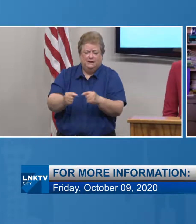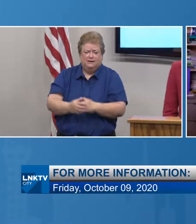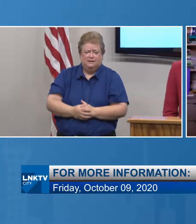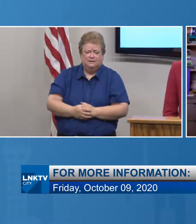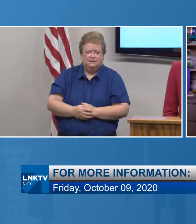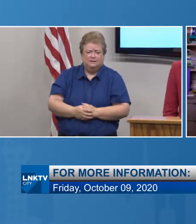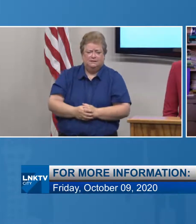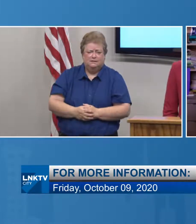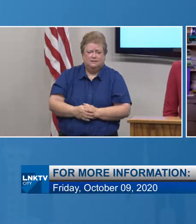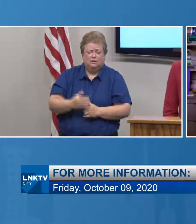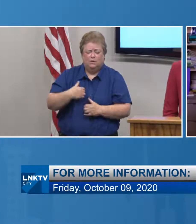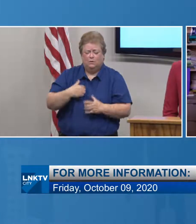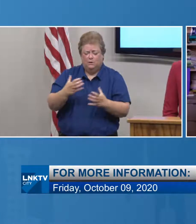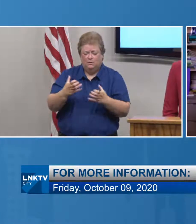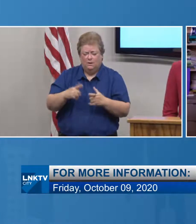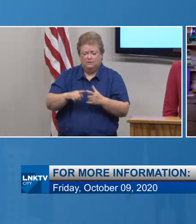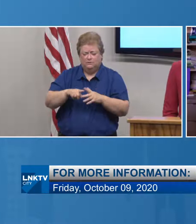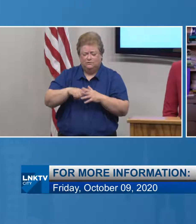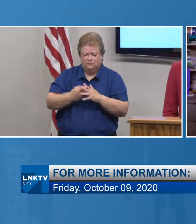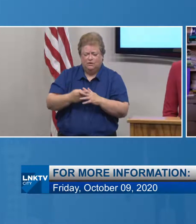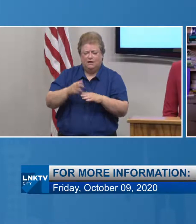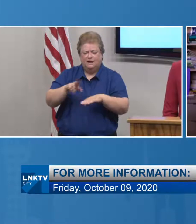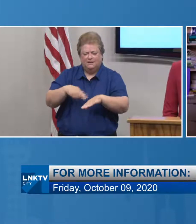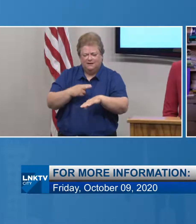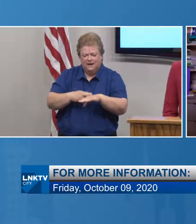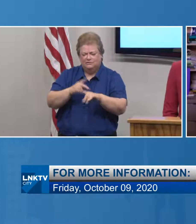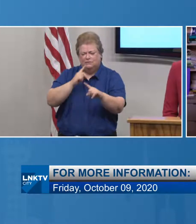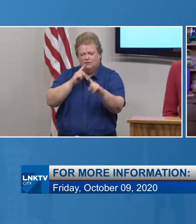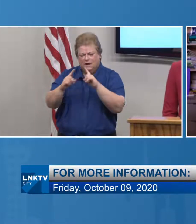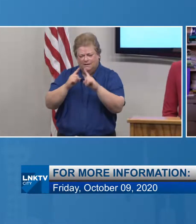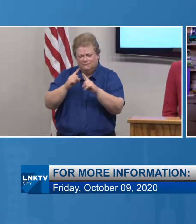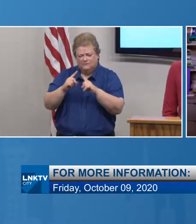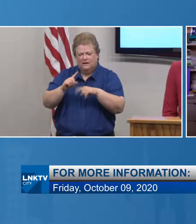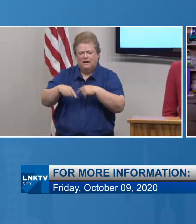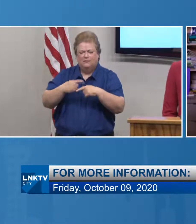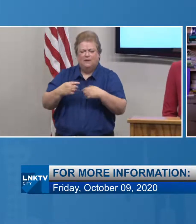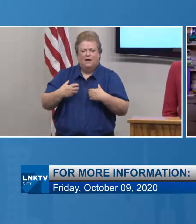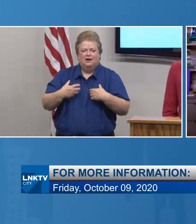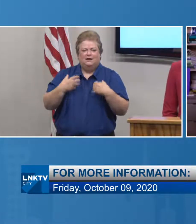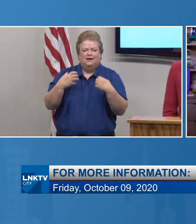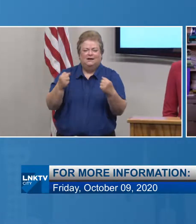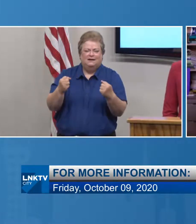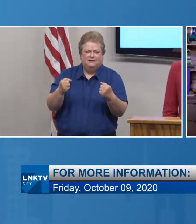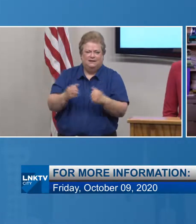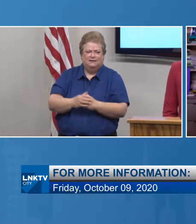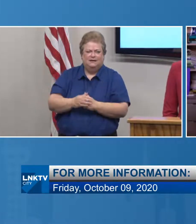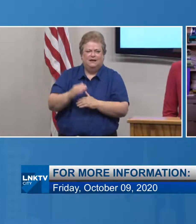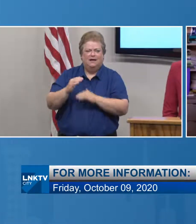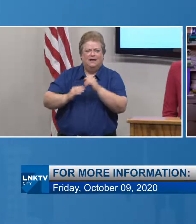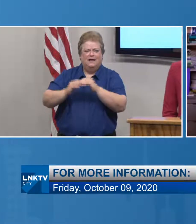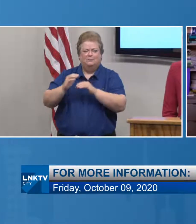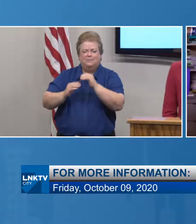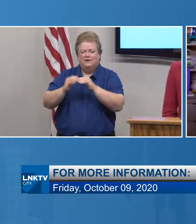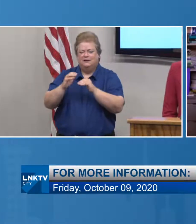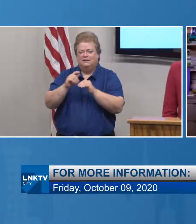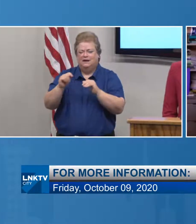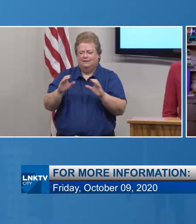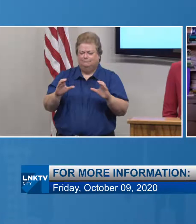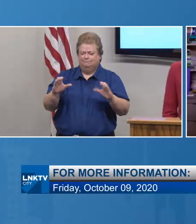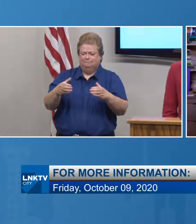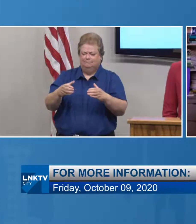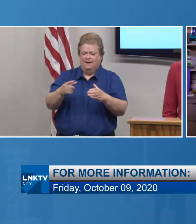a national conversation about healing and to build a coalition of